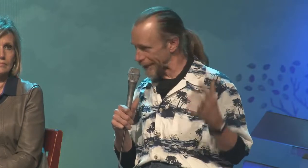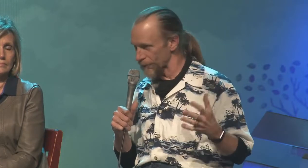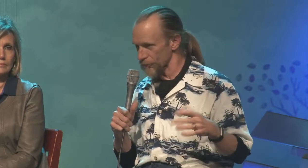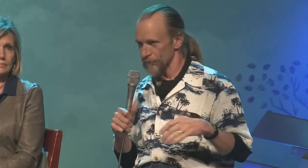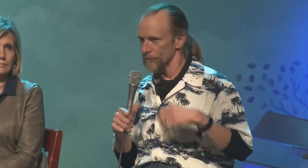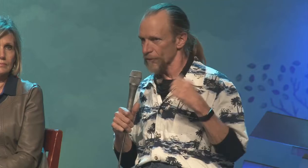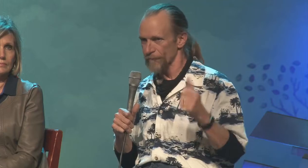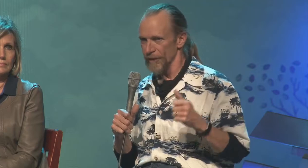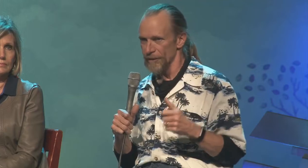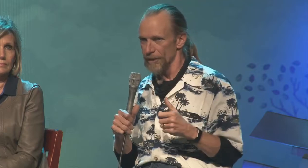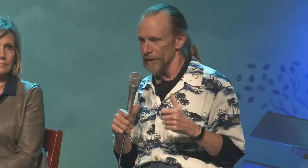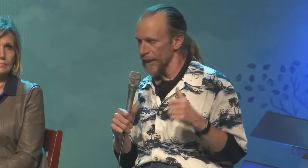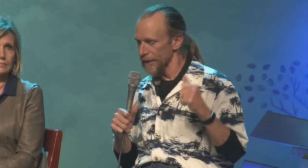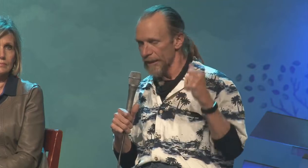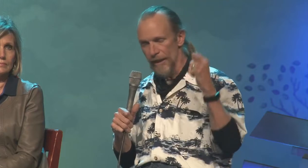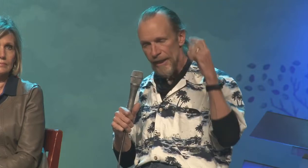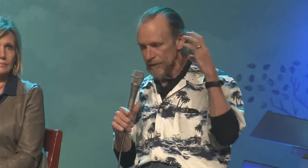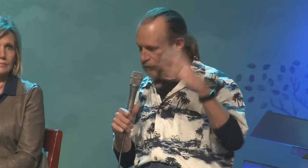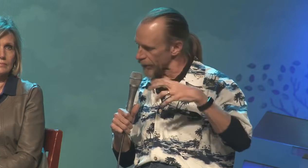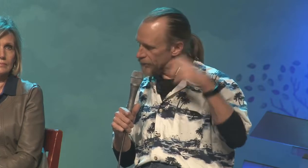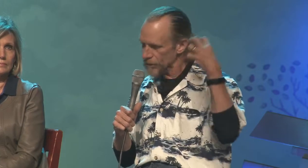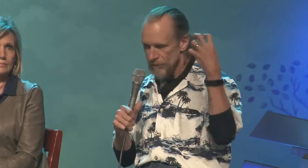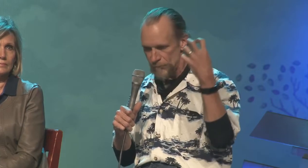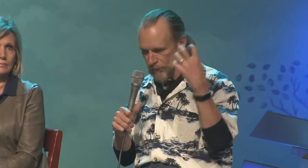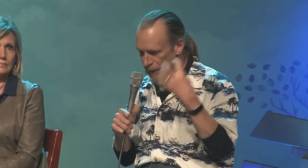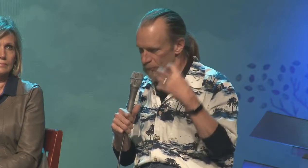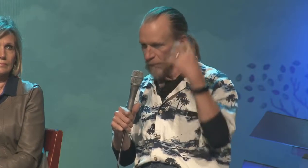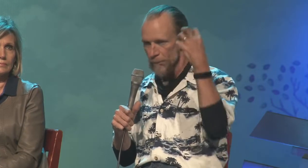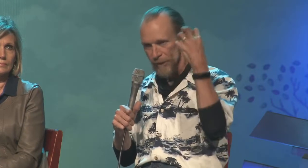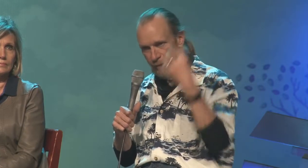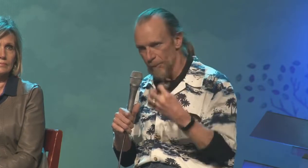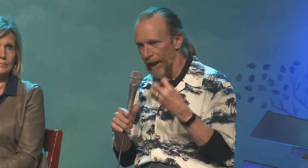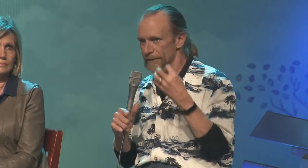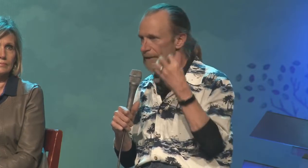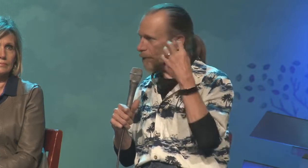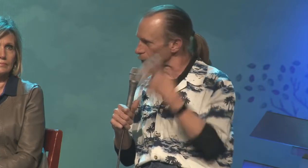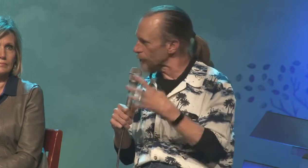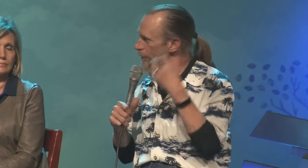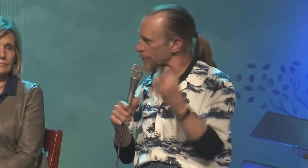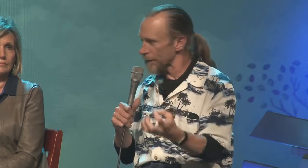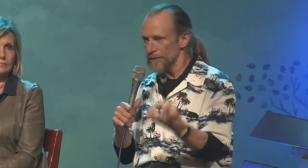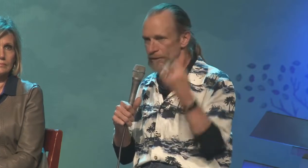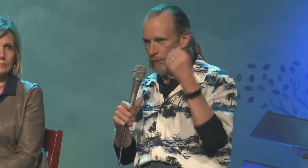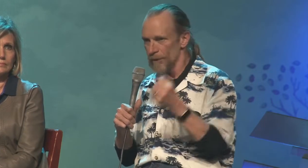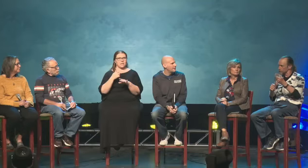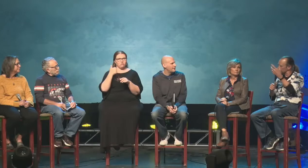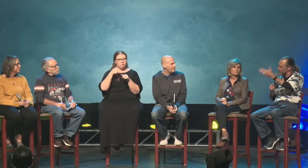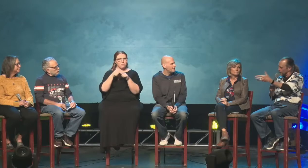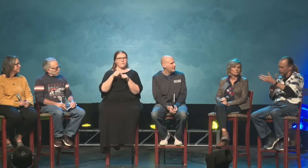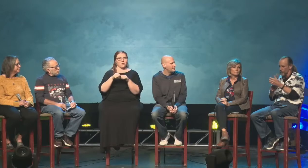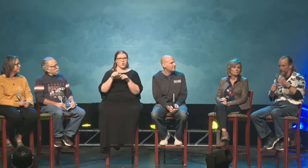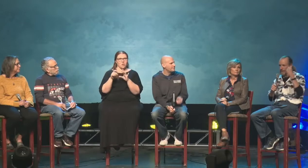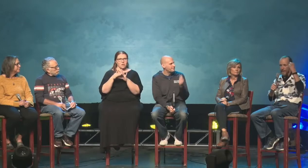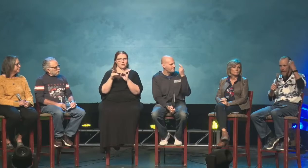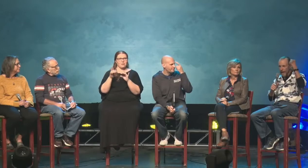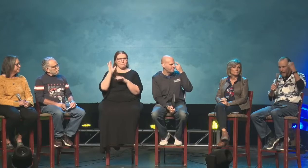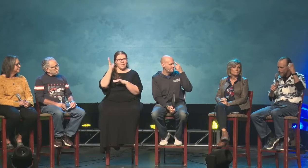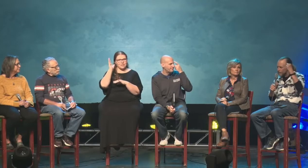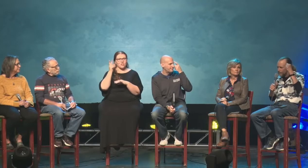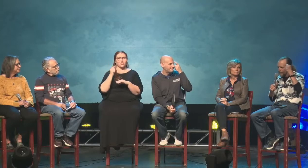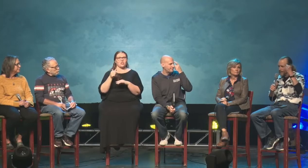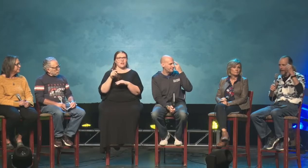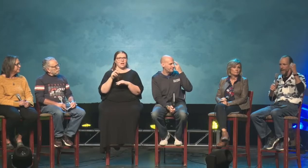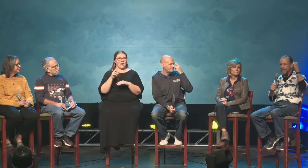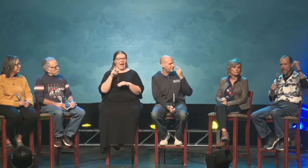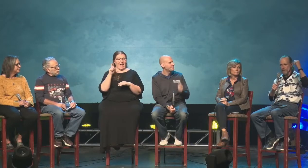called Encounter, and you can find it online. And it's great, just brings me back to that word and that message and plugs me in. Like Don said, I need